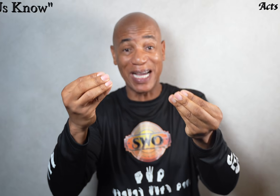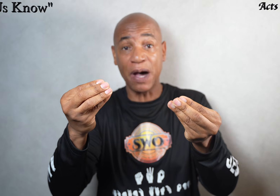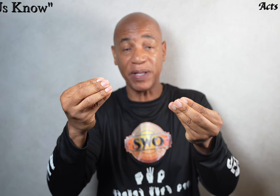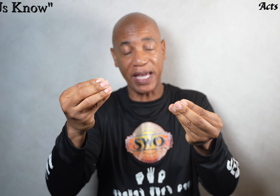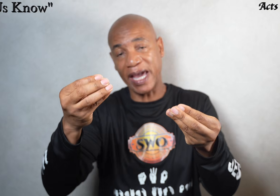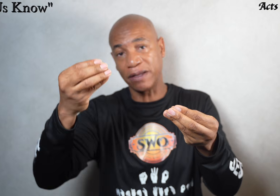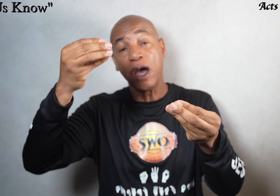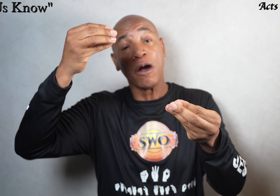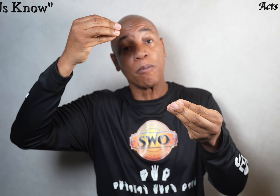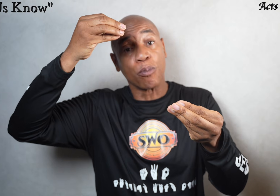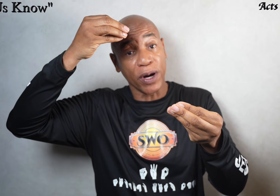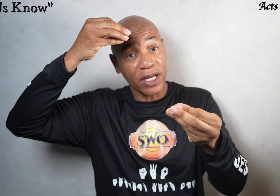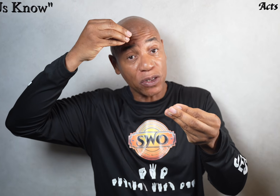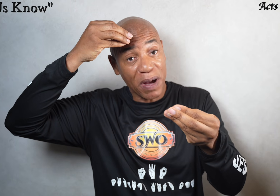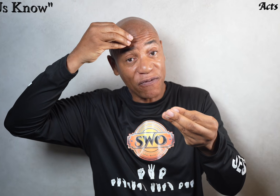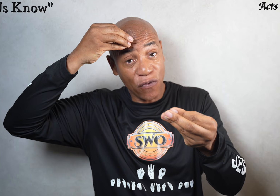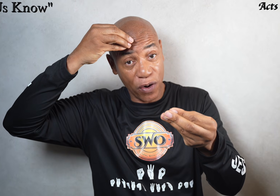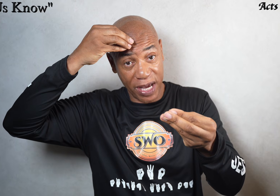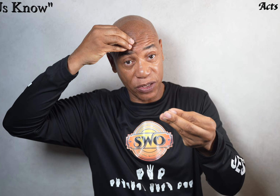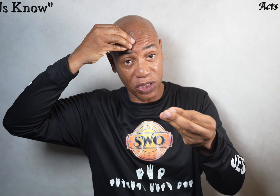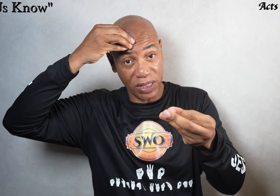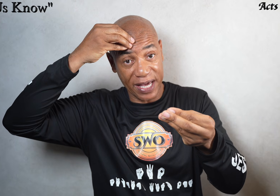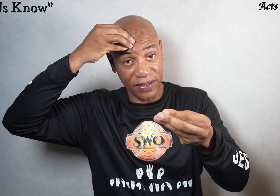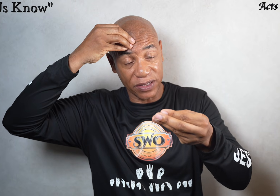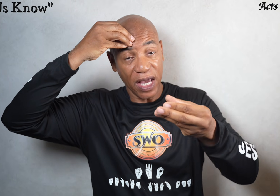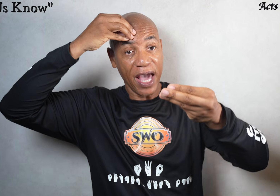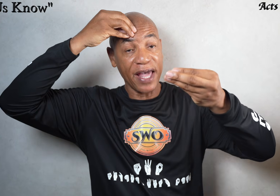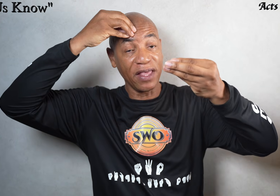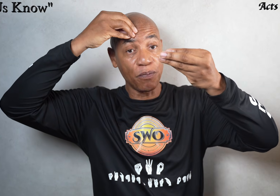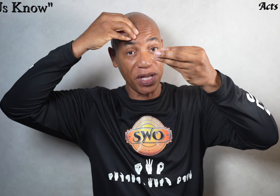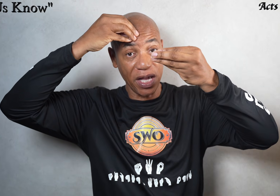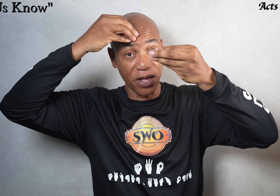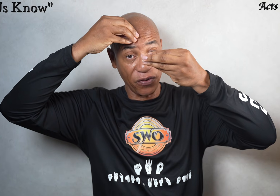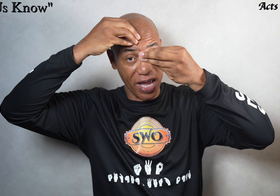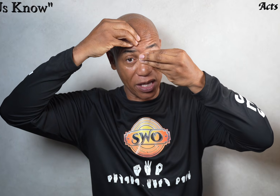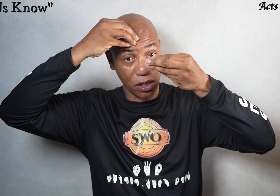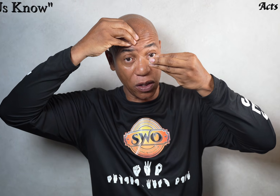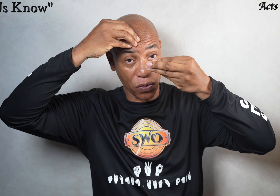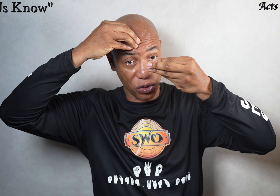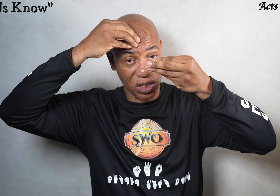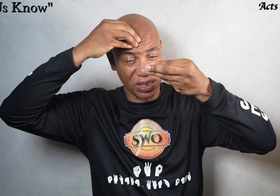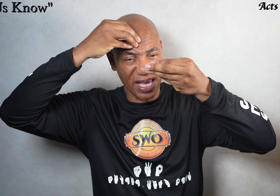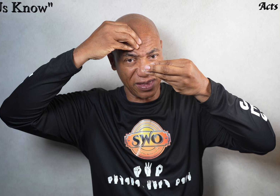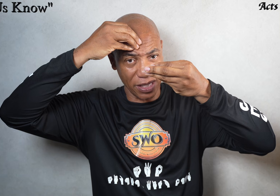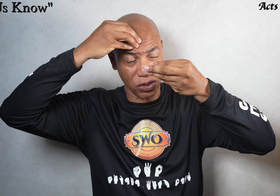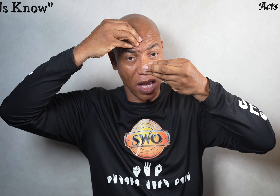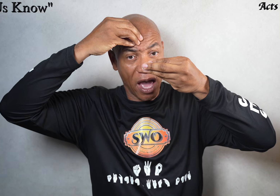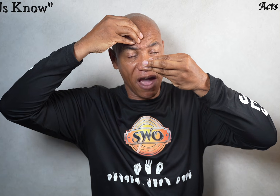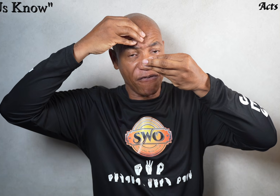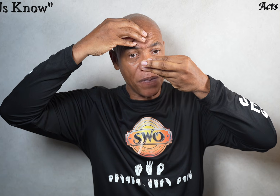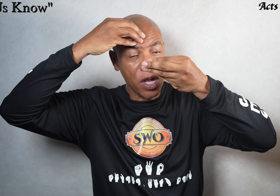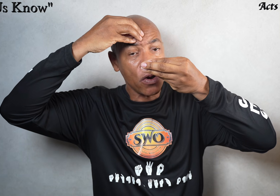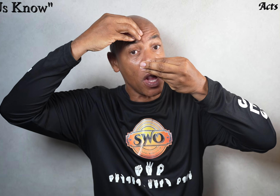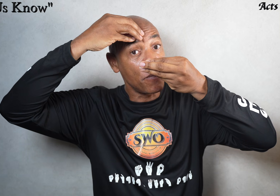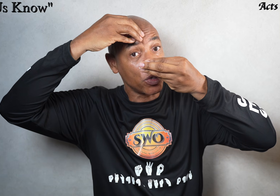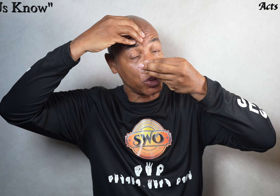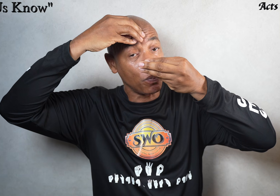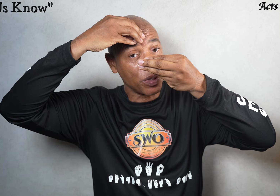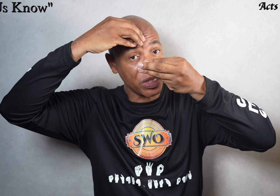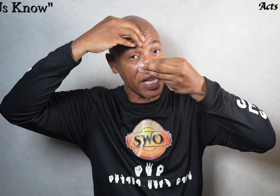dominant hand, bring it to my forehead just like this, and then bring the other hand close just like this. And from here, I'm going to pretend as